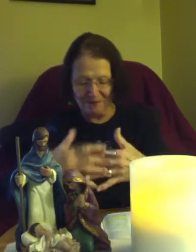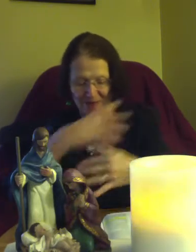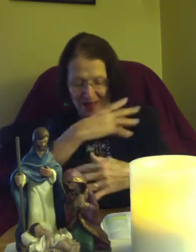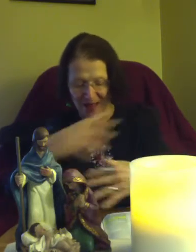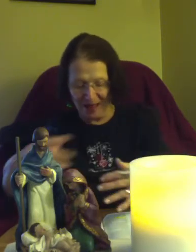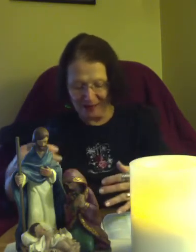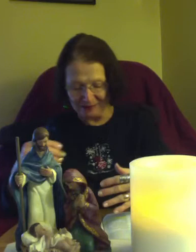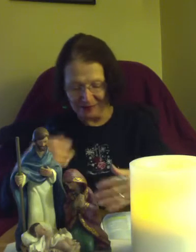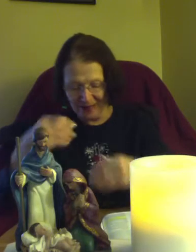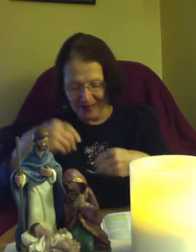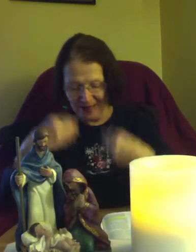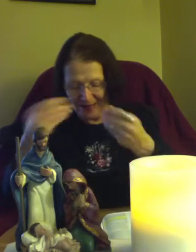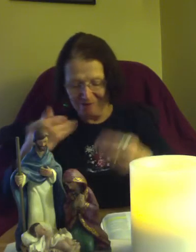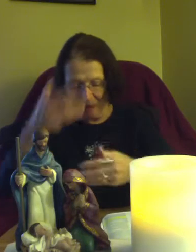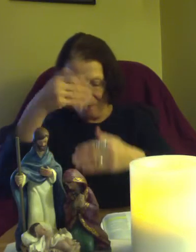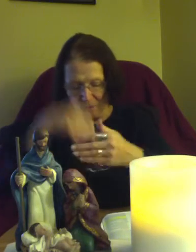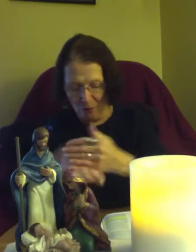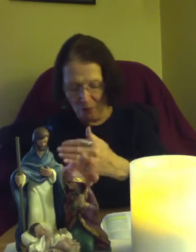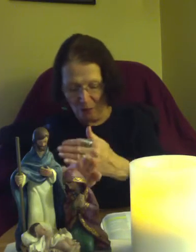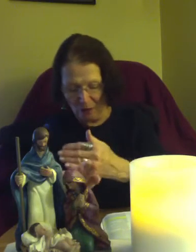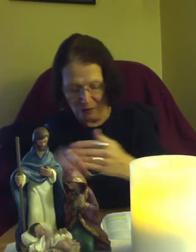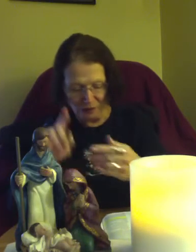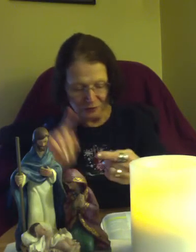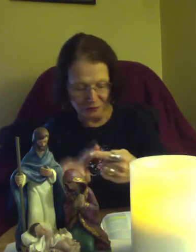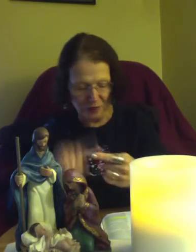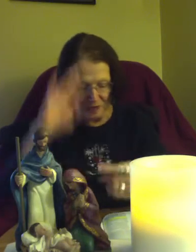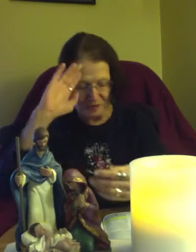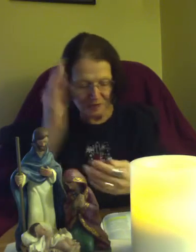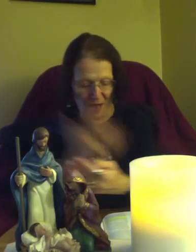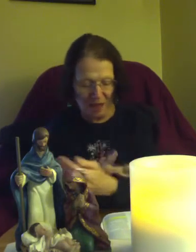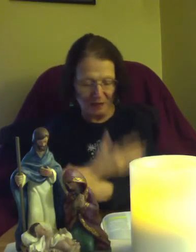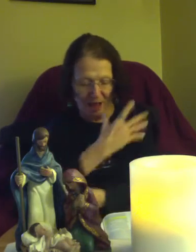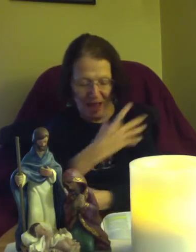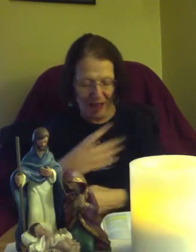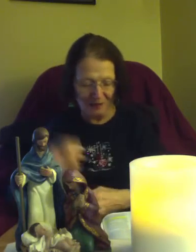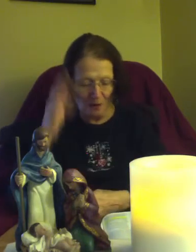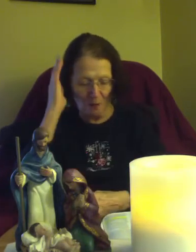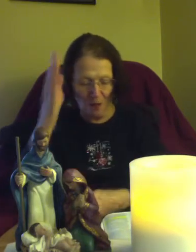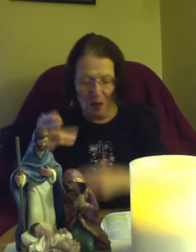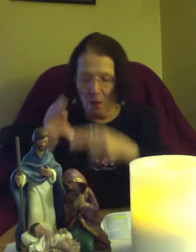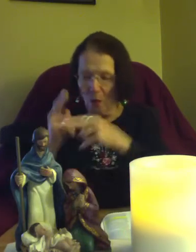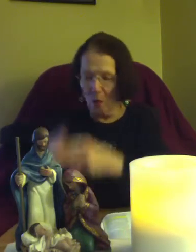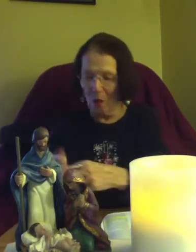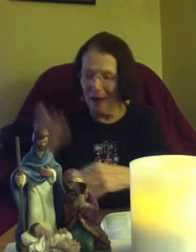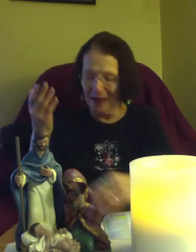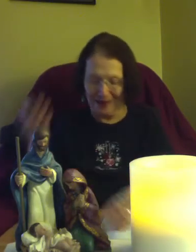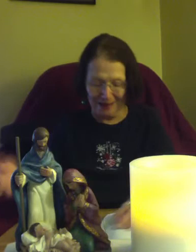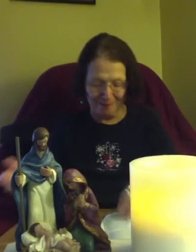And It's more than that I want to help.